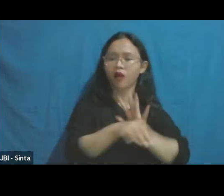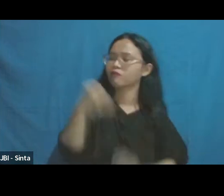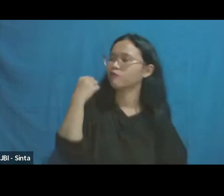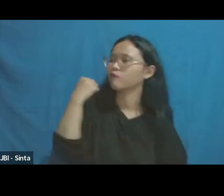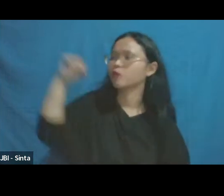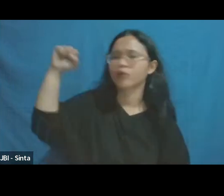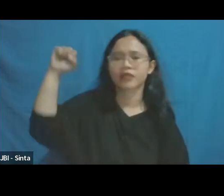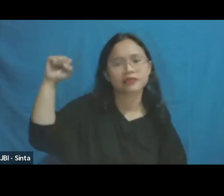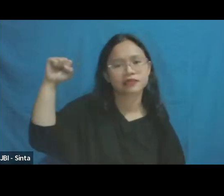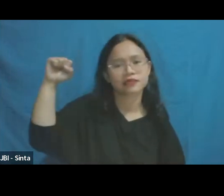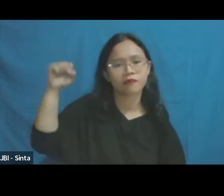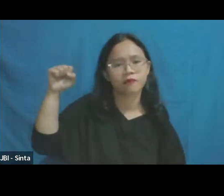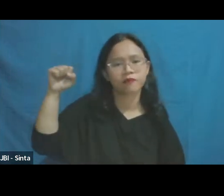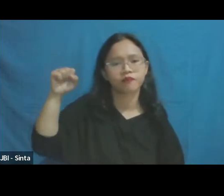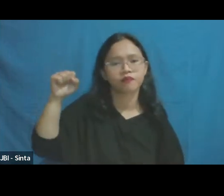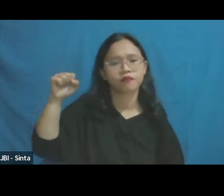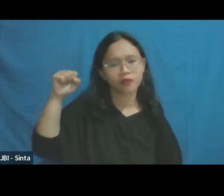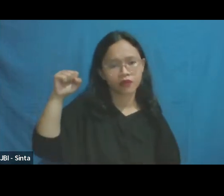militia